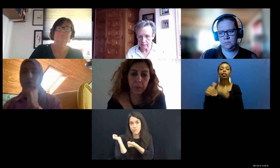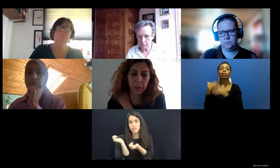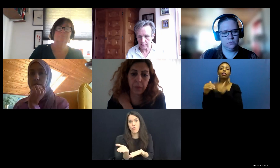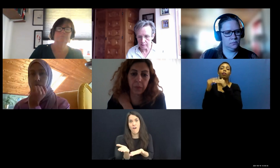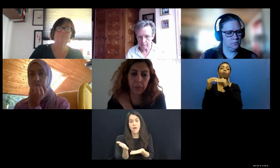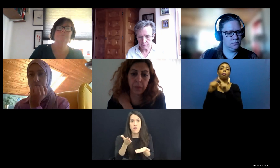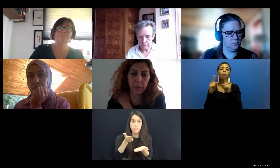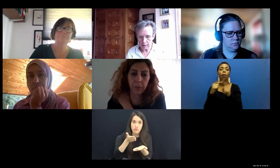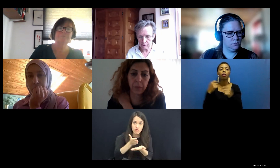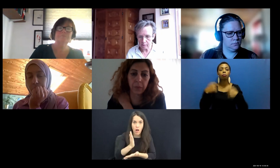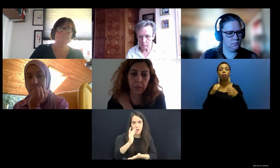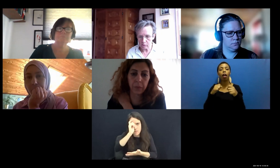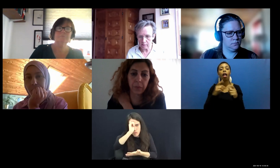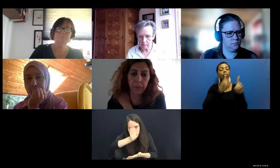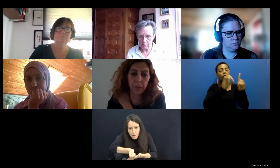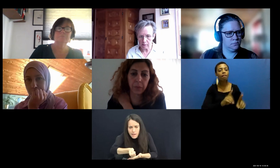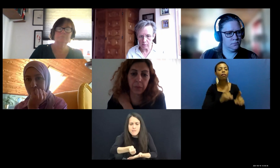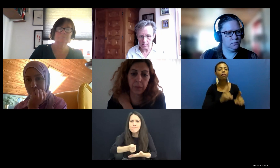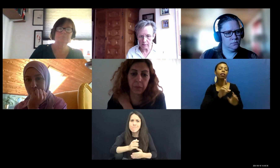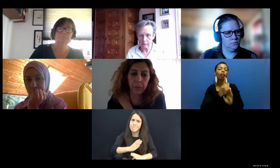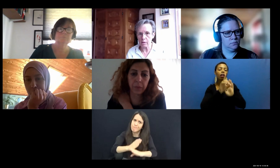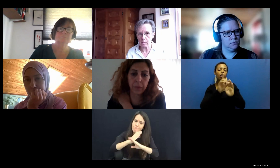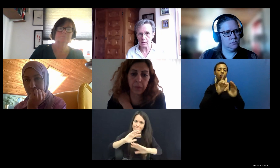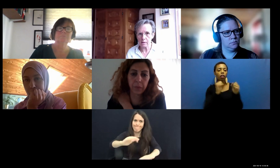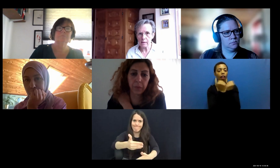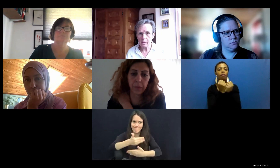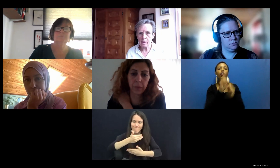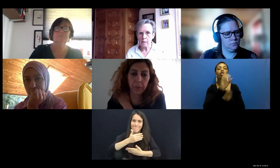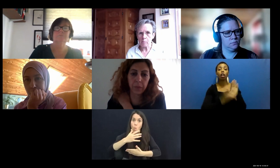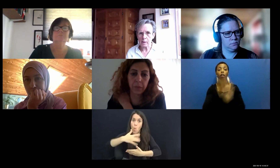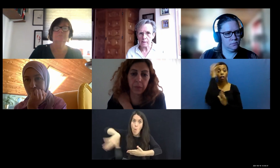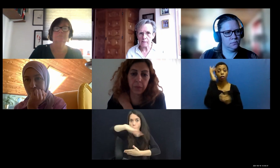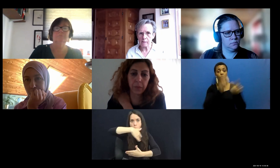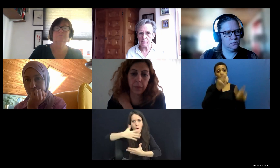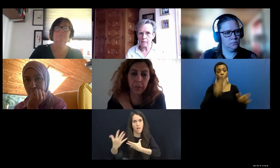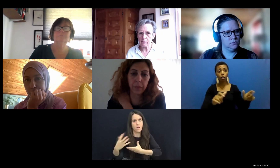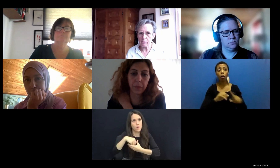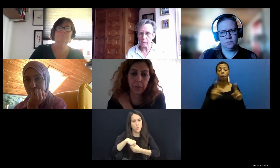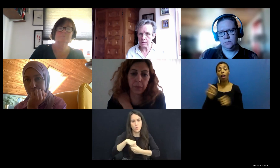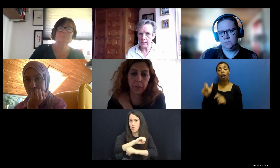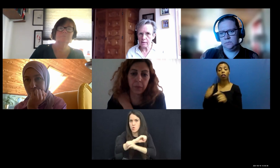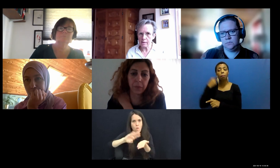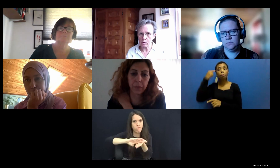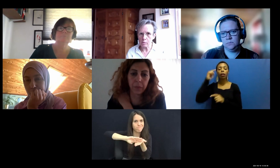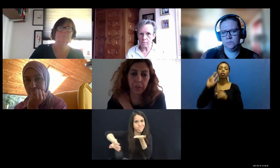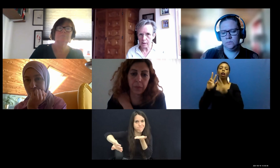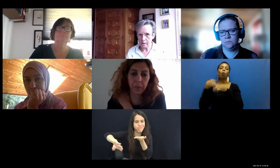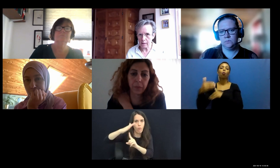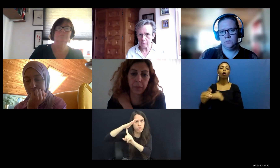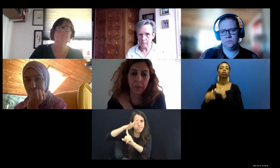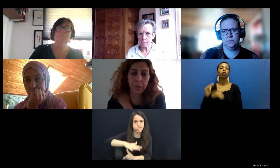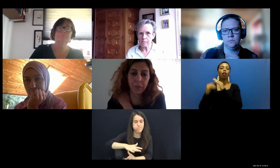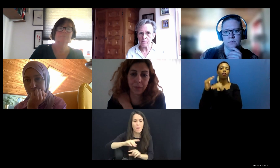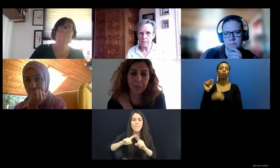respected and defended, and that all citizens are included in the development. But it's very easy to write